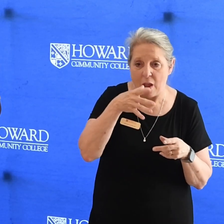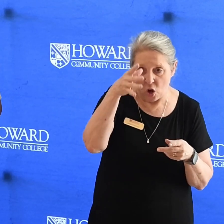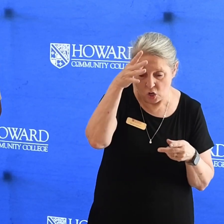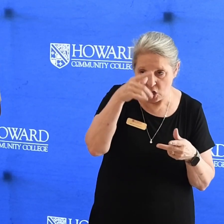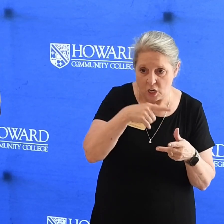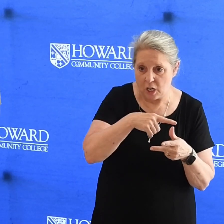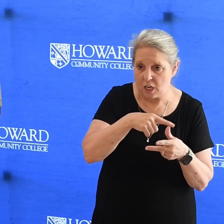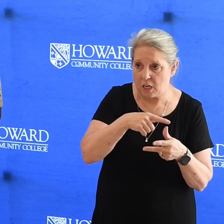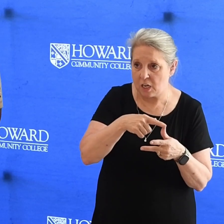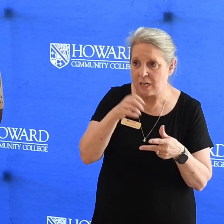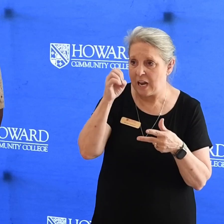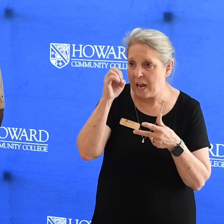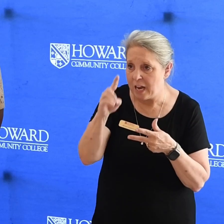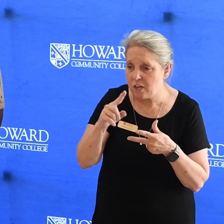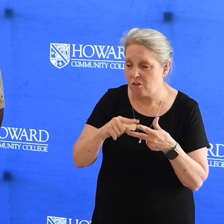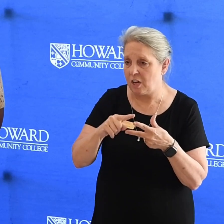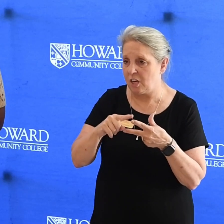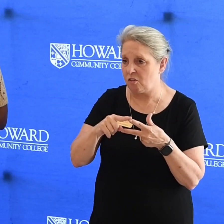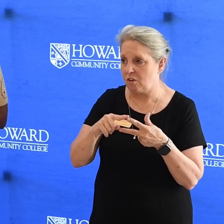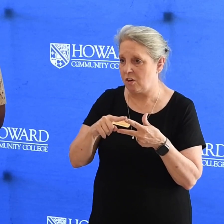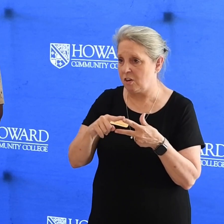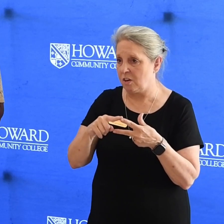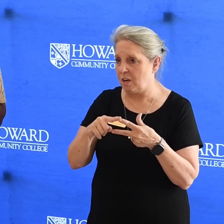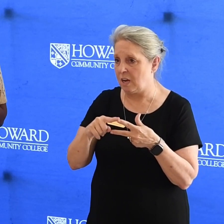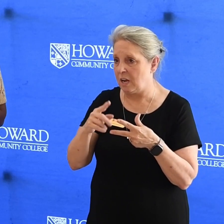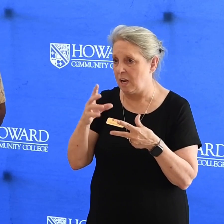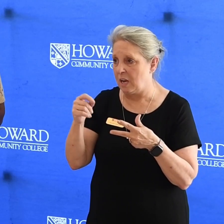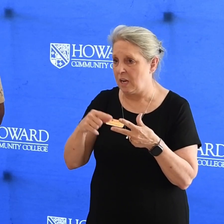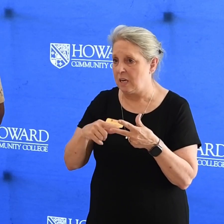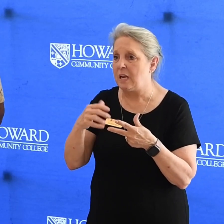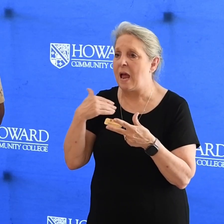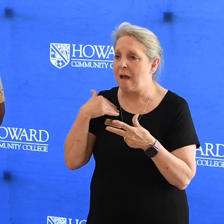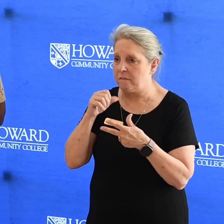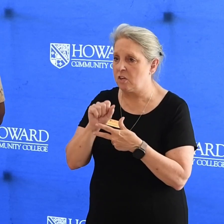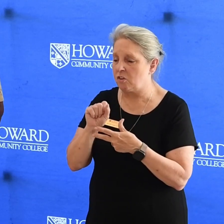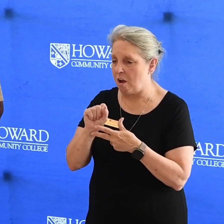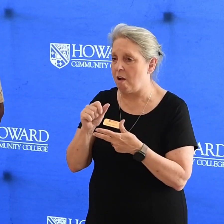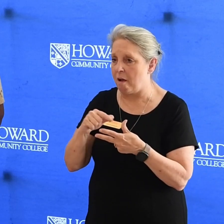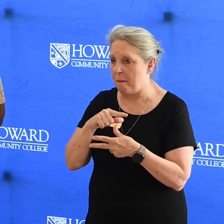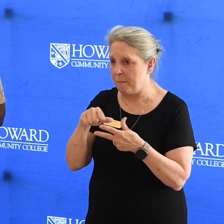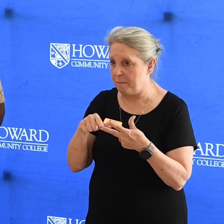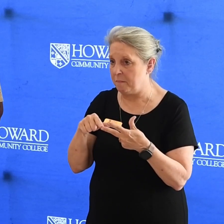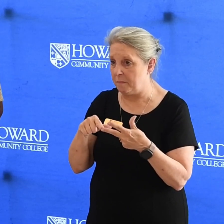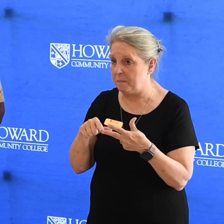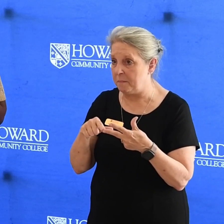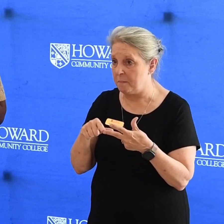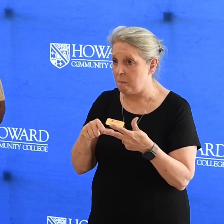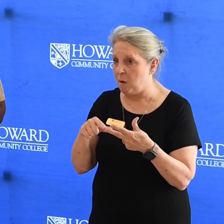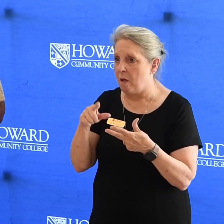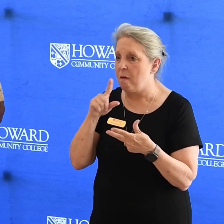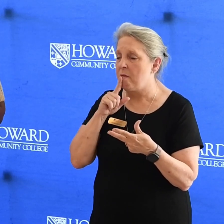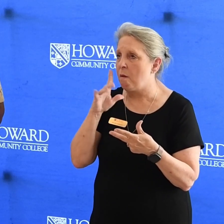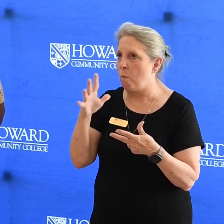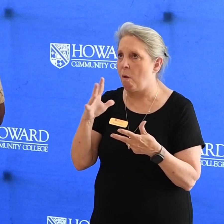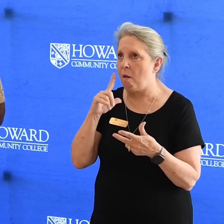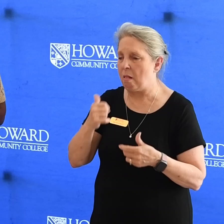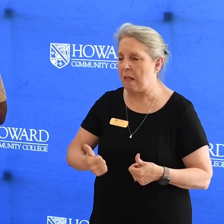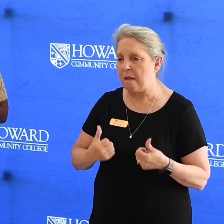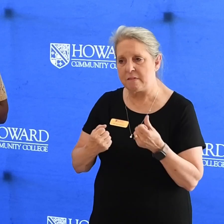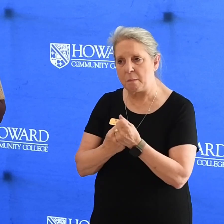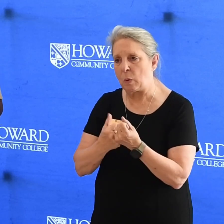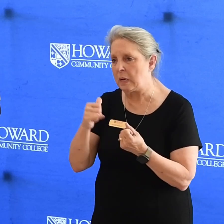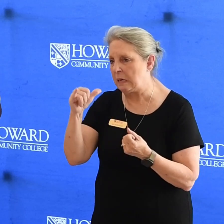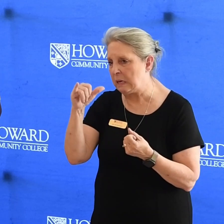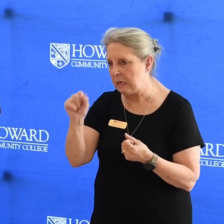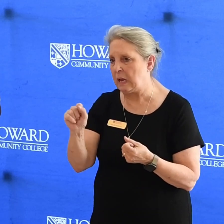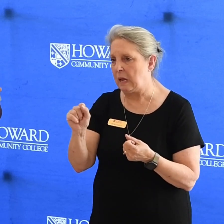parenthood, education, and employment. This will be a life support.